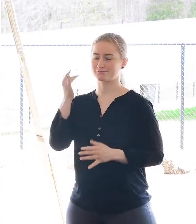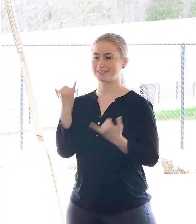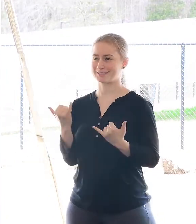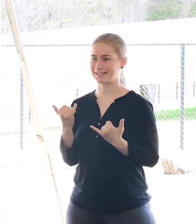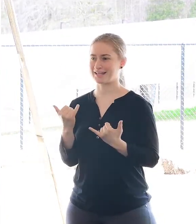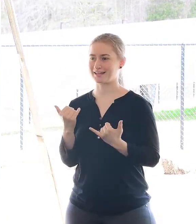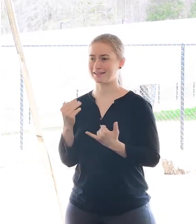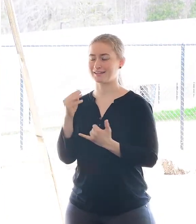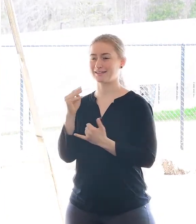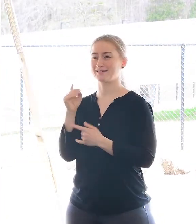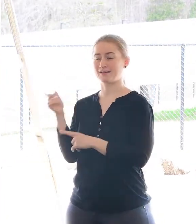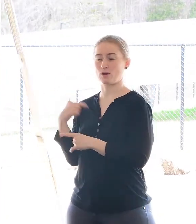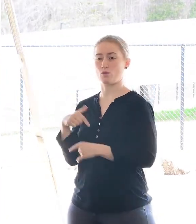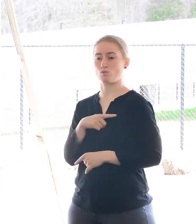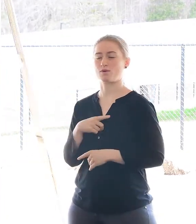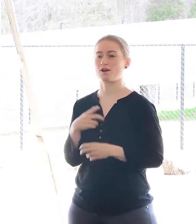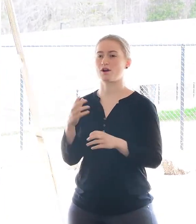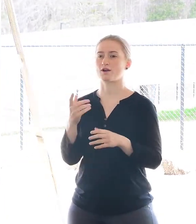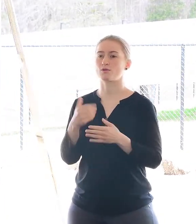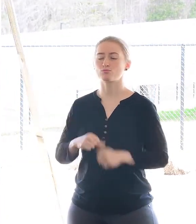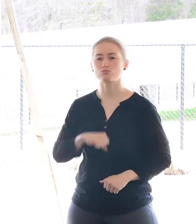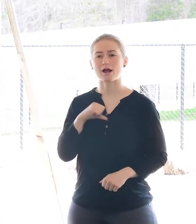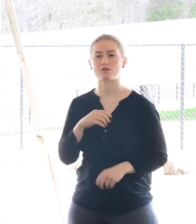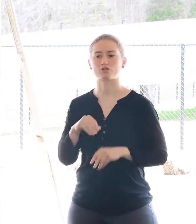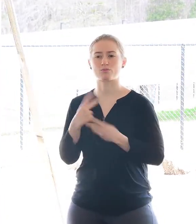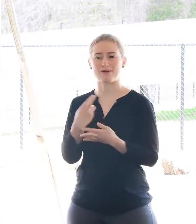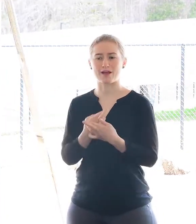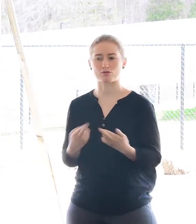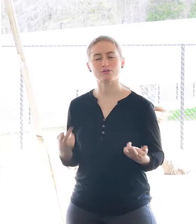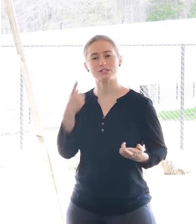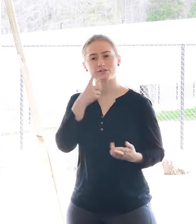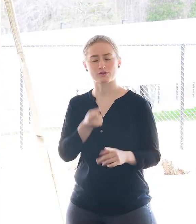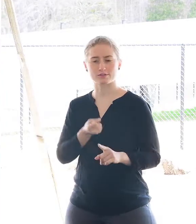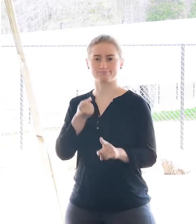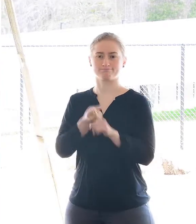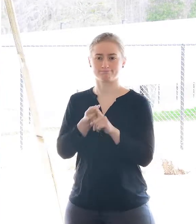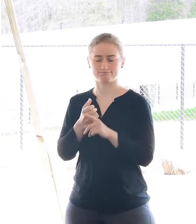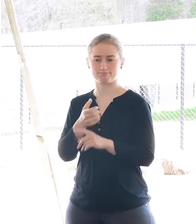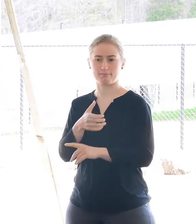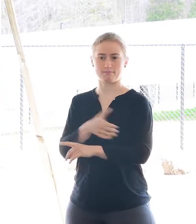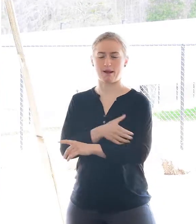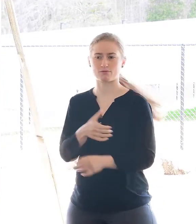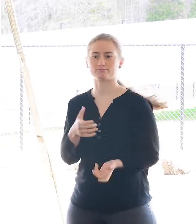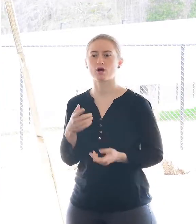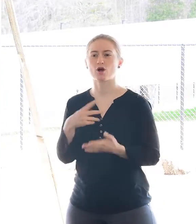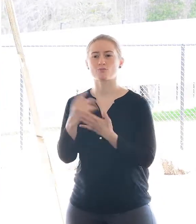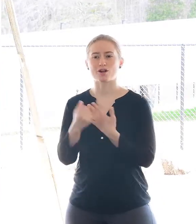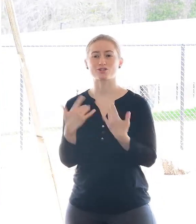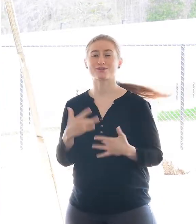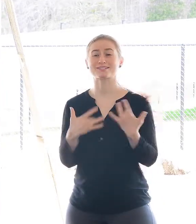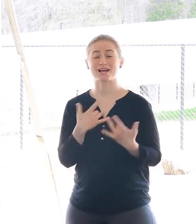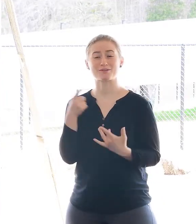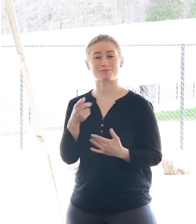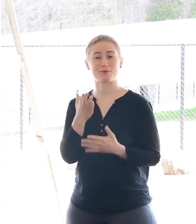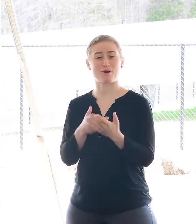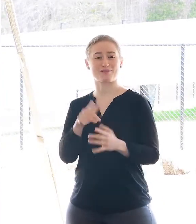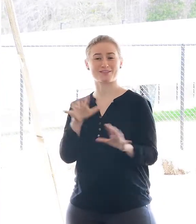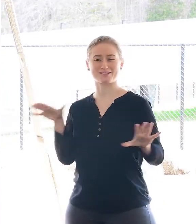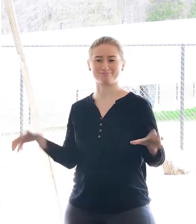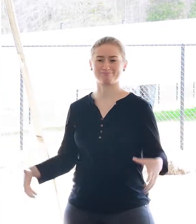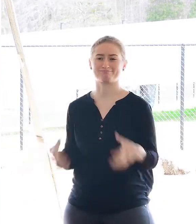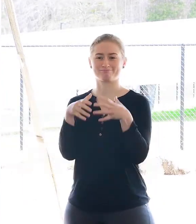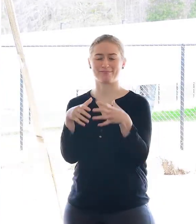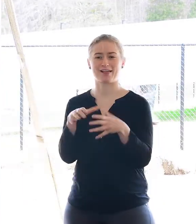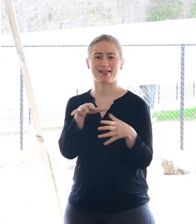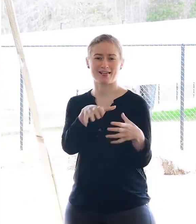is proud to have provided resources toward this impactful project, and we are also delighted to be part of this collective effort, so thank you